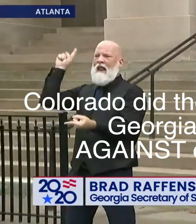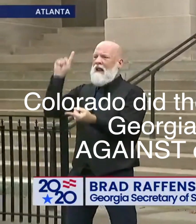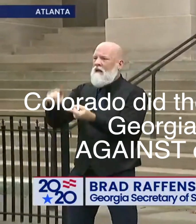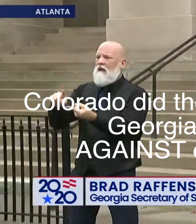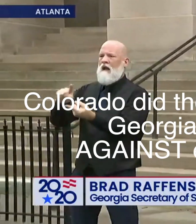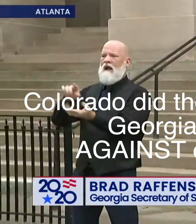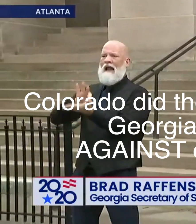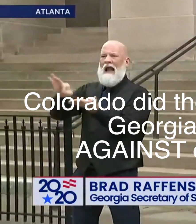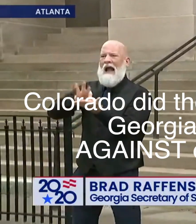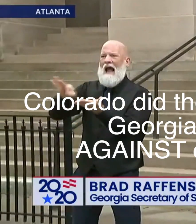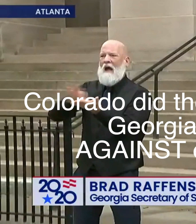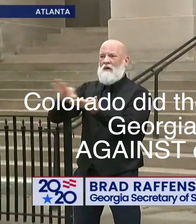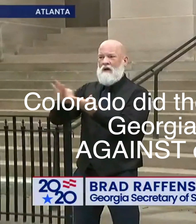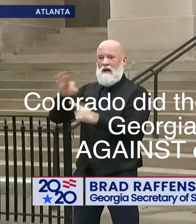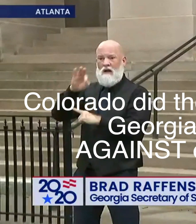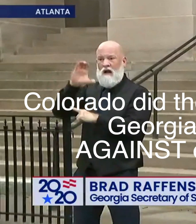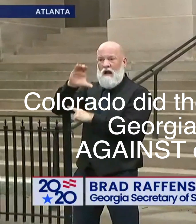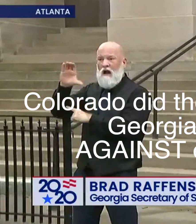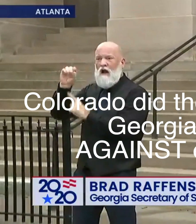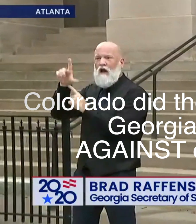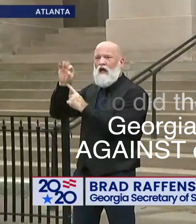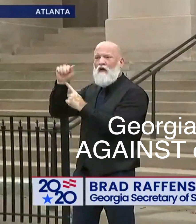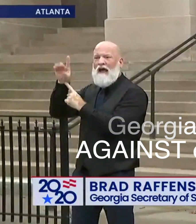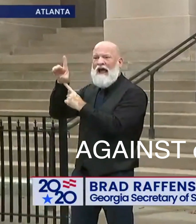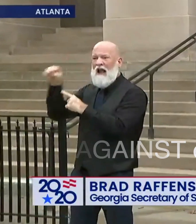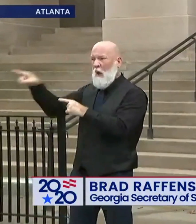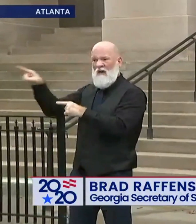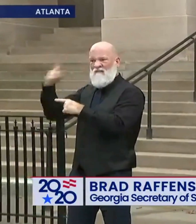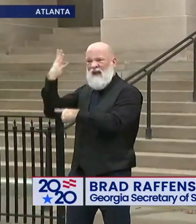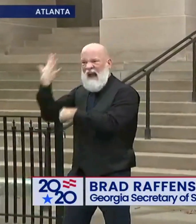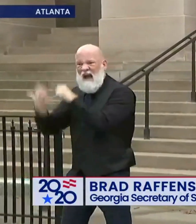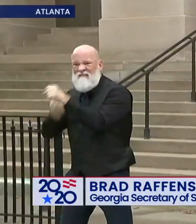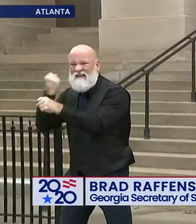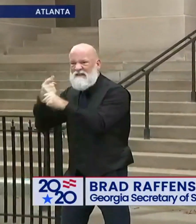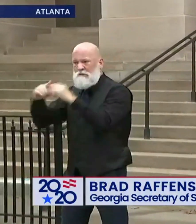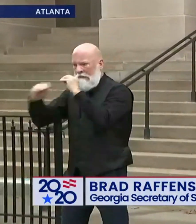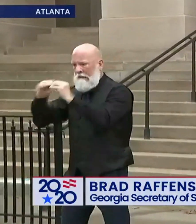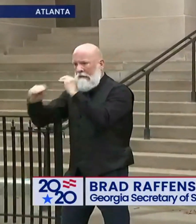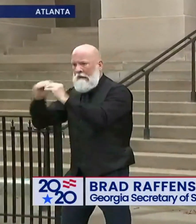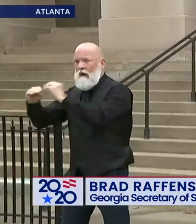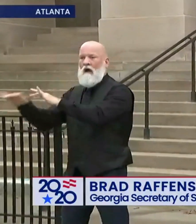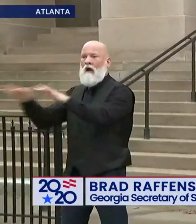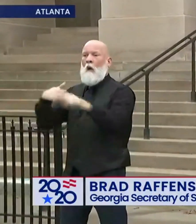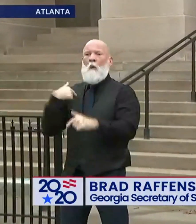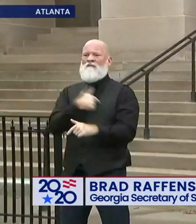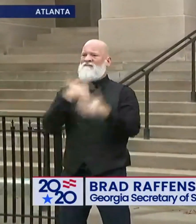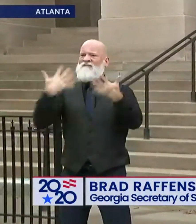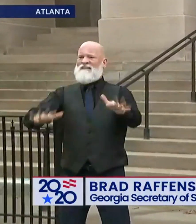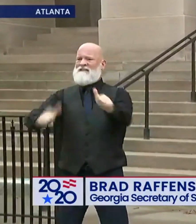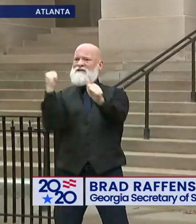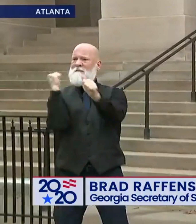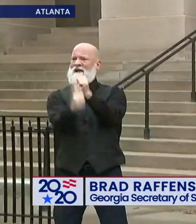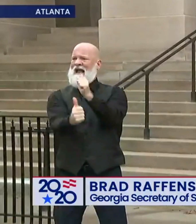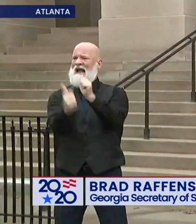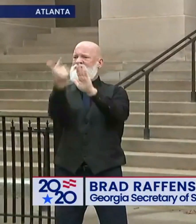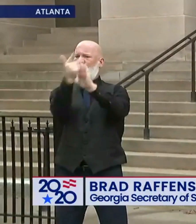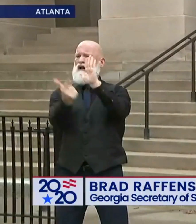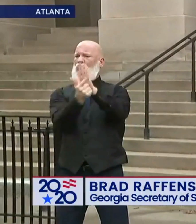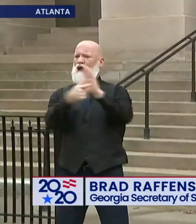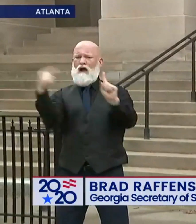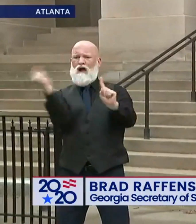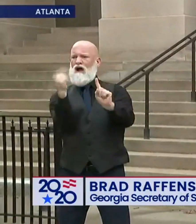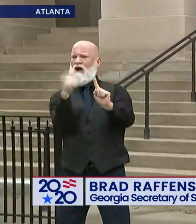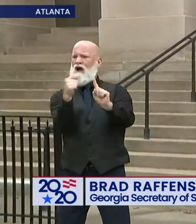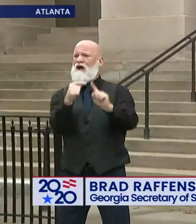process. We have passed House Bill HB 316 in 2019. We stood up, in spite of COVID, a risk limiting